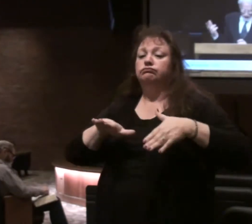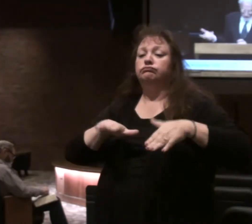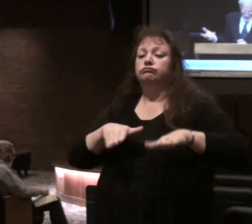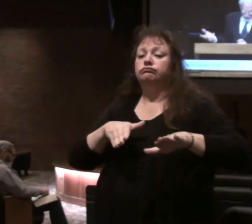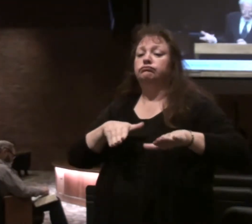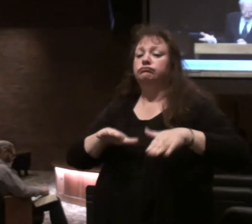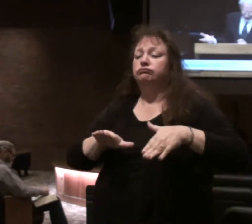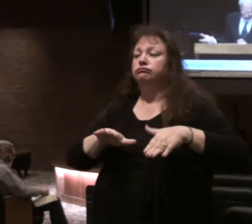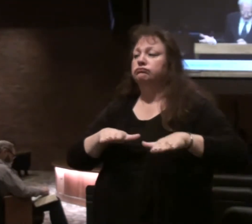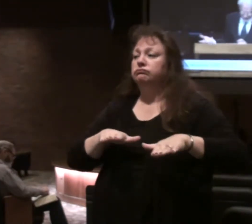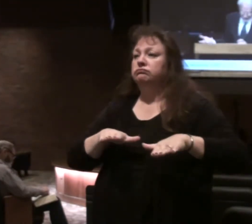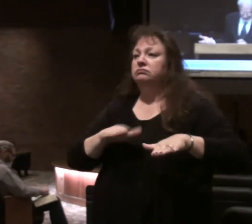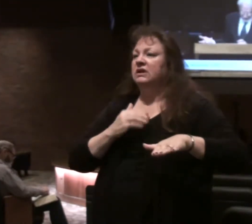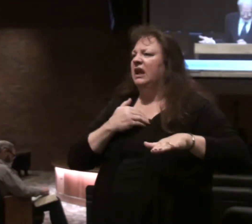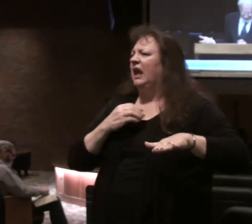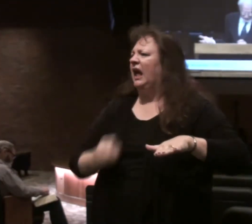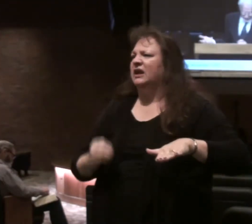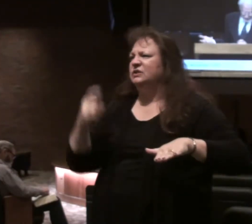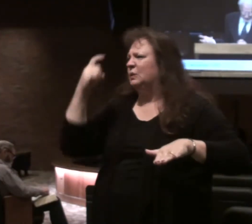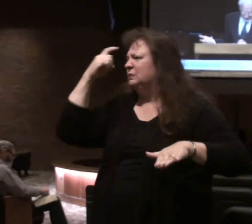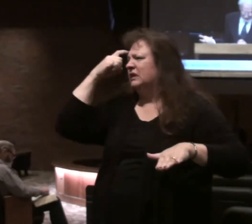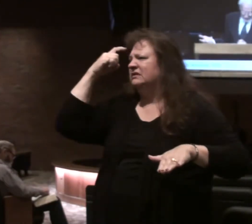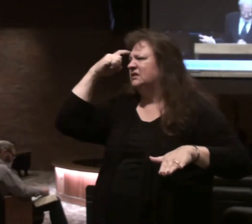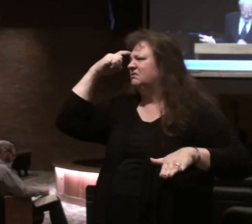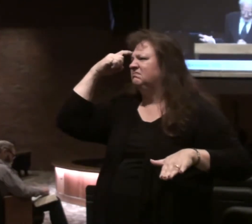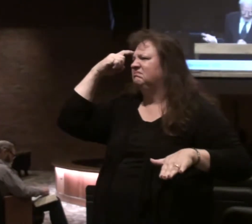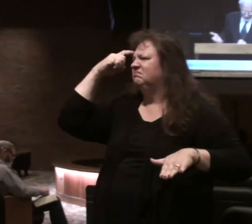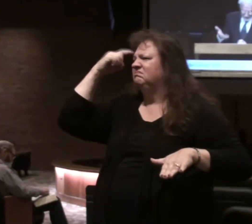his sense is lacking.